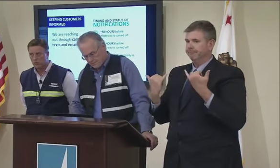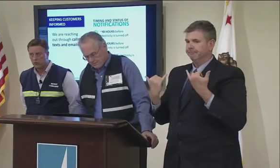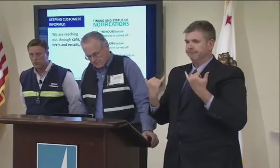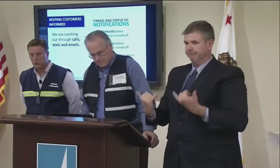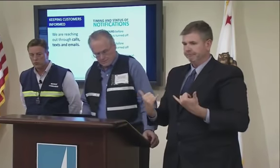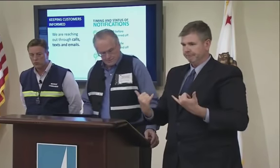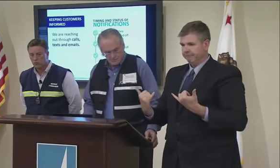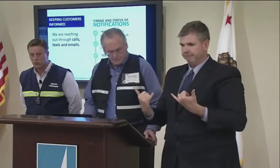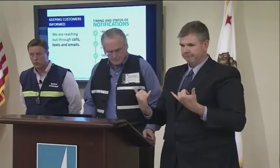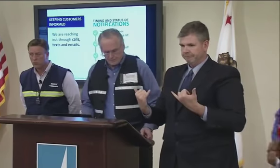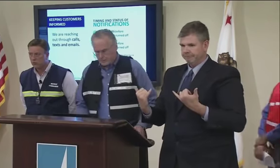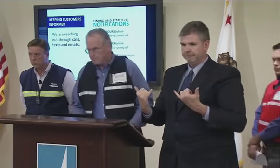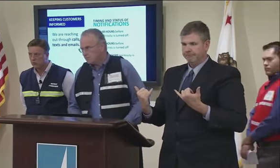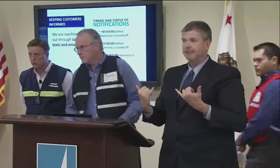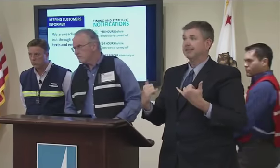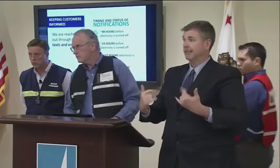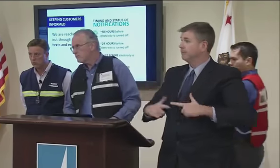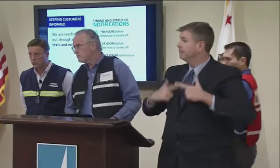questions.